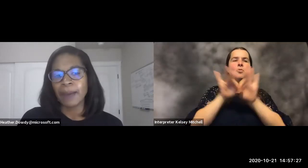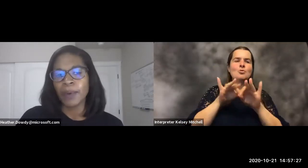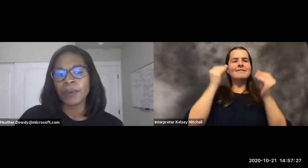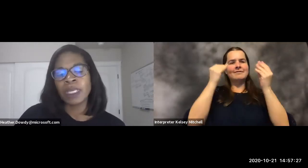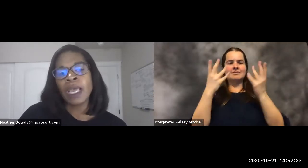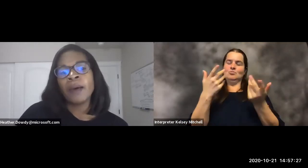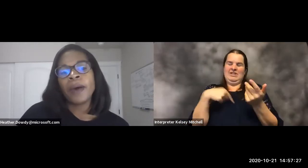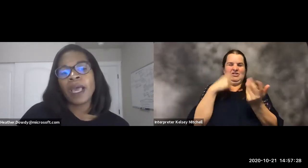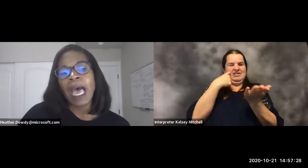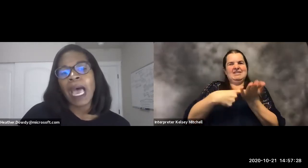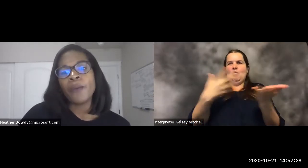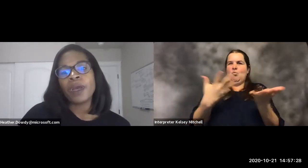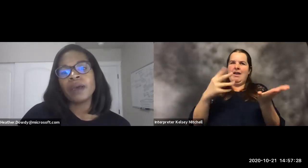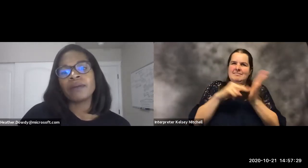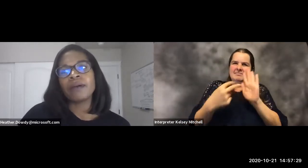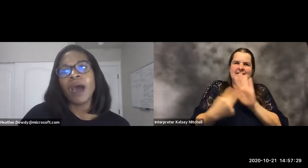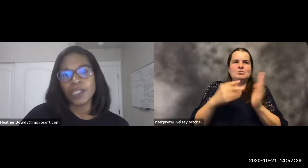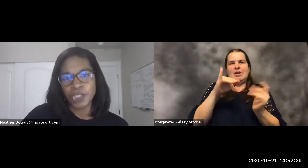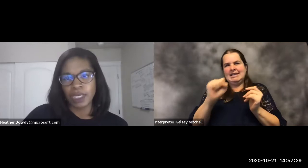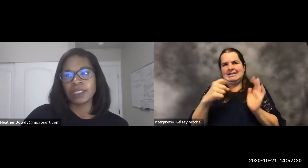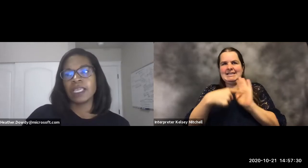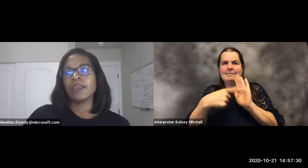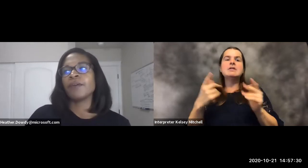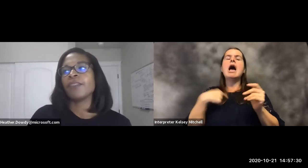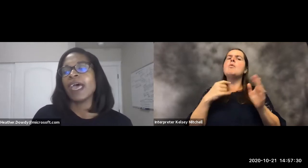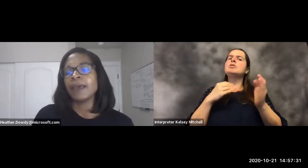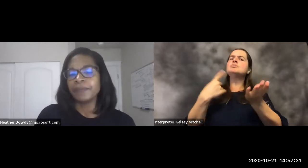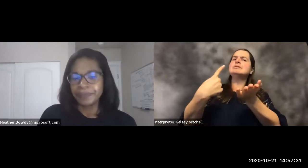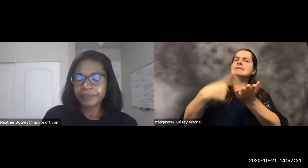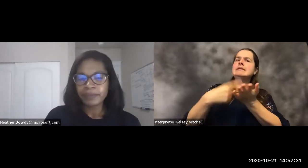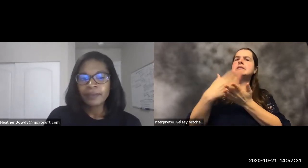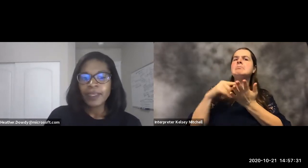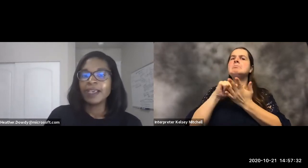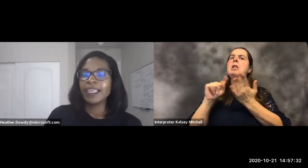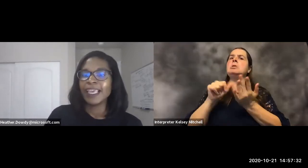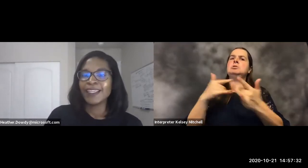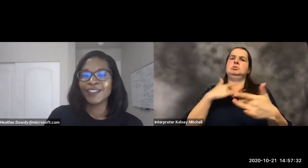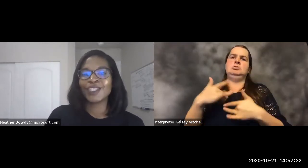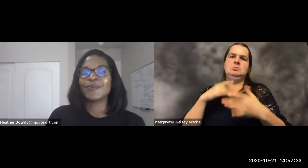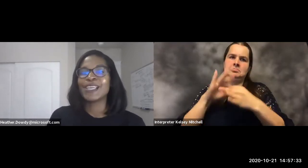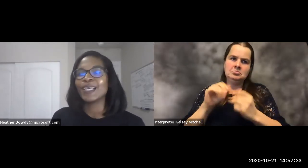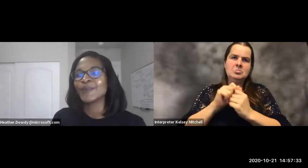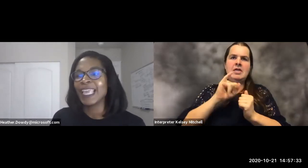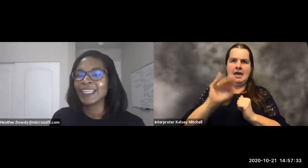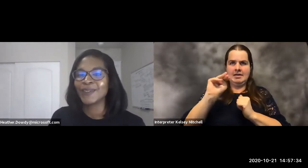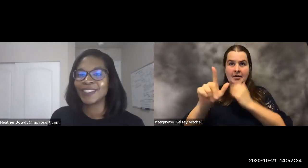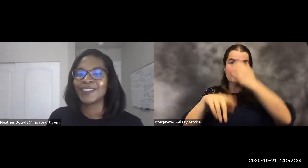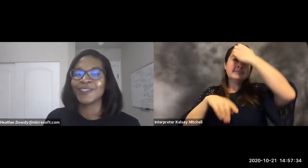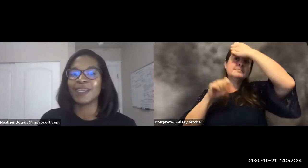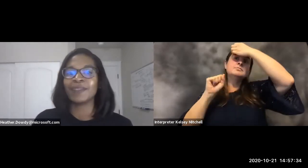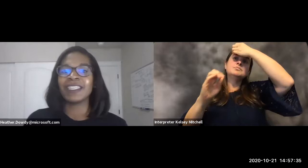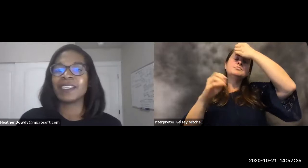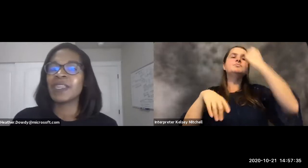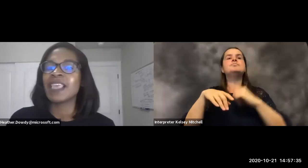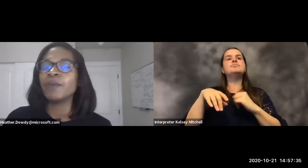the examples, but I want to caution us here that, again, just because we can